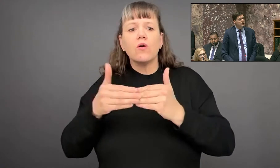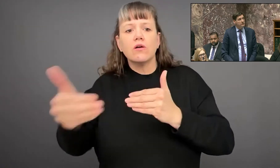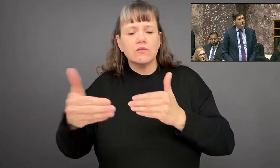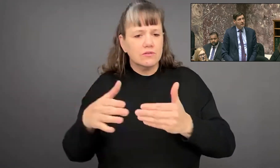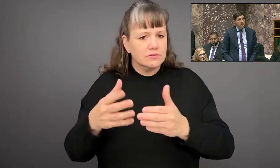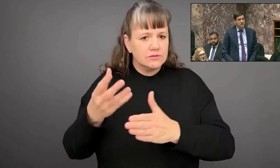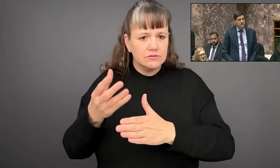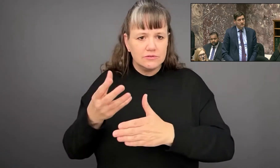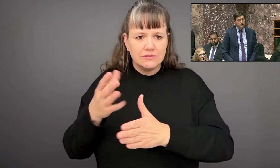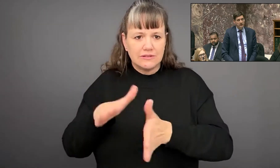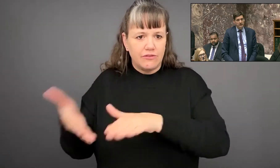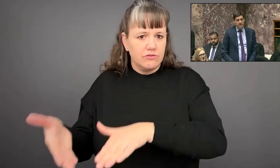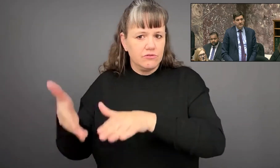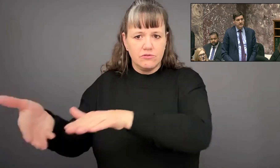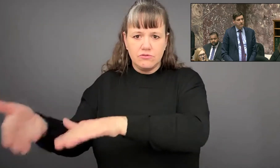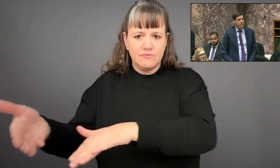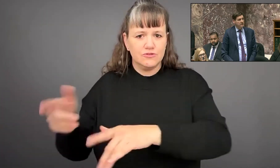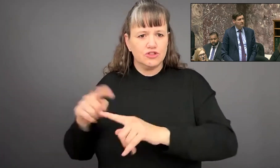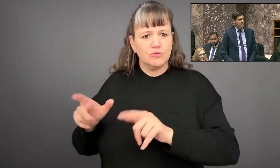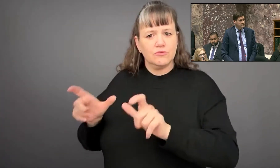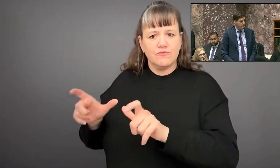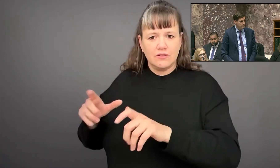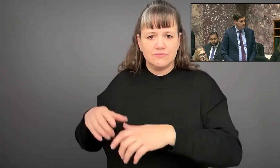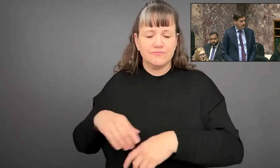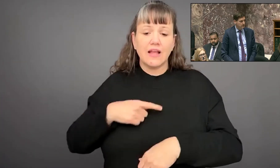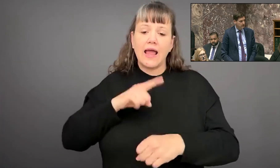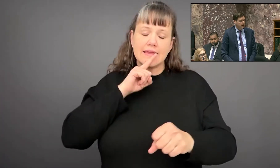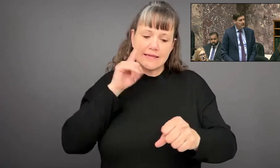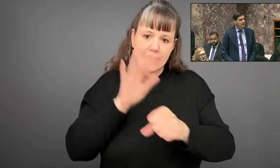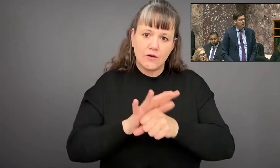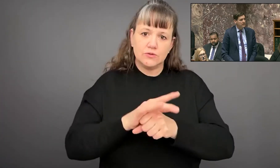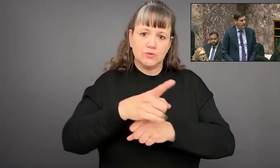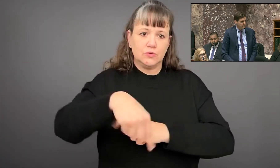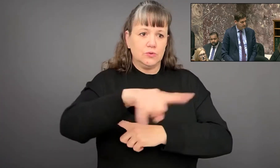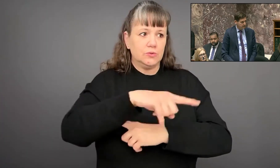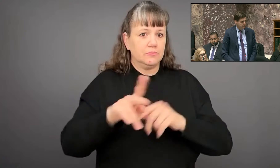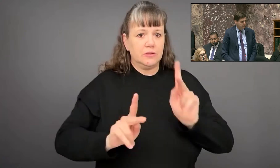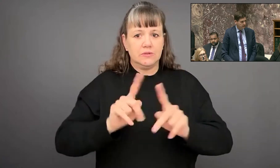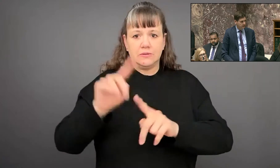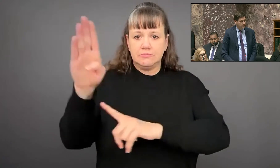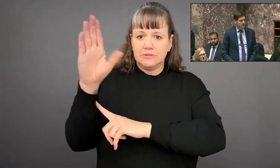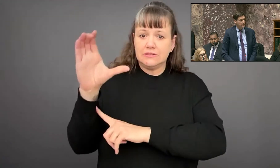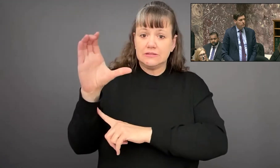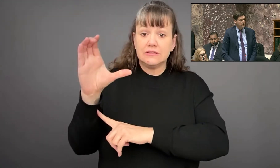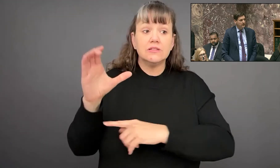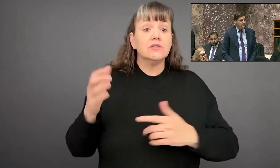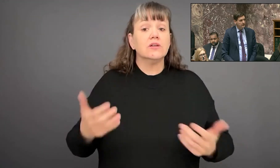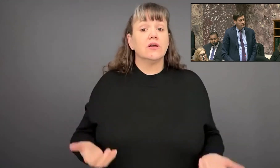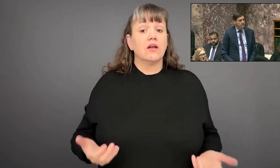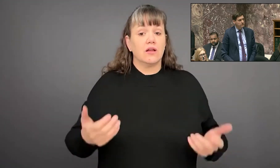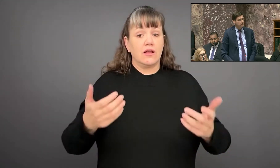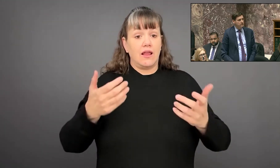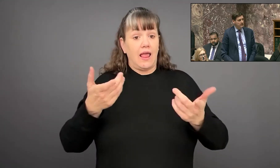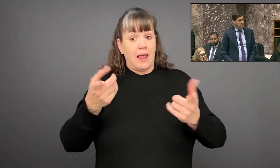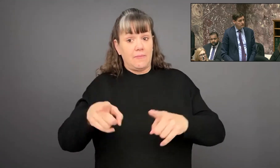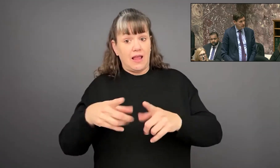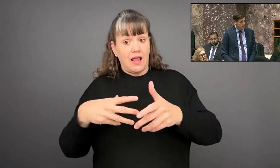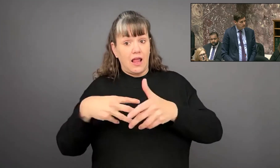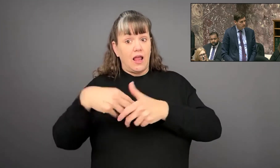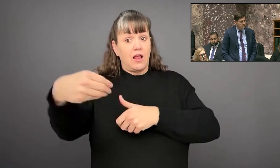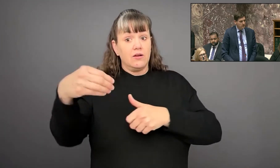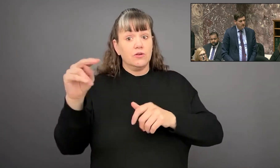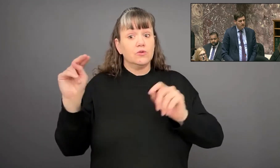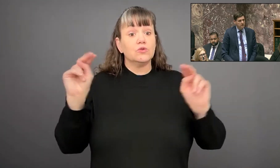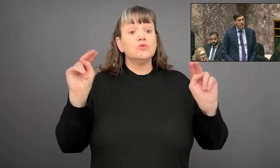all British Columbians, that this death will be investigated independently, that you will get the answers that you